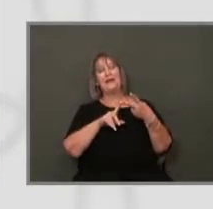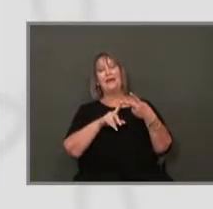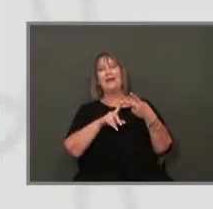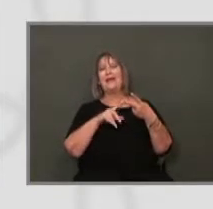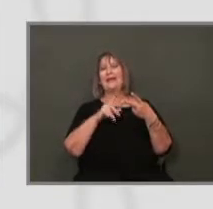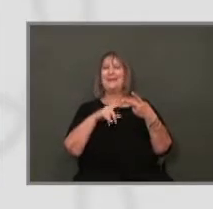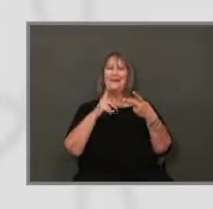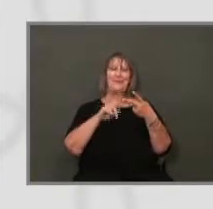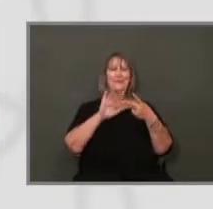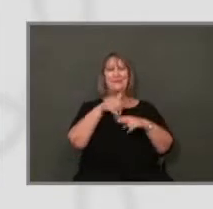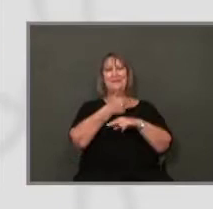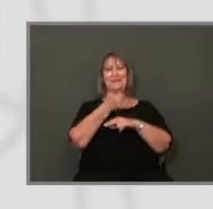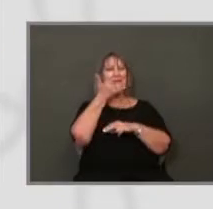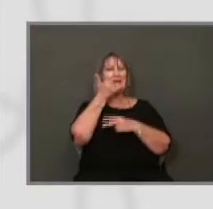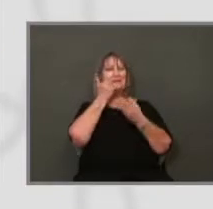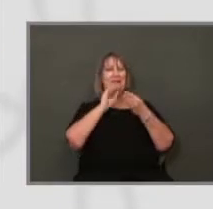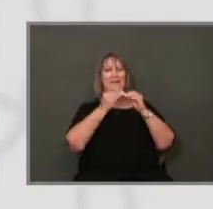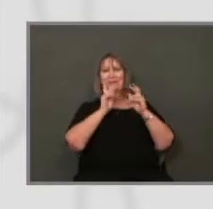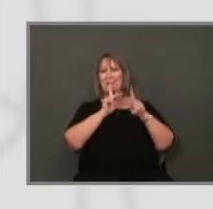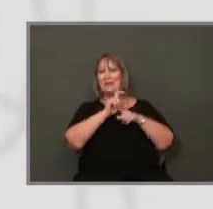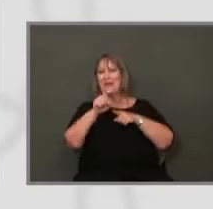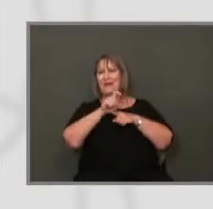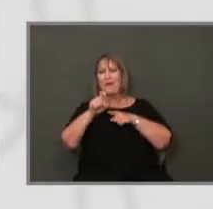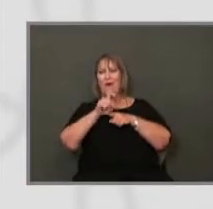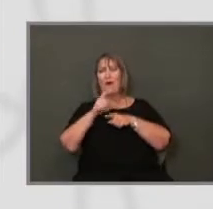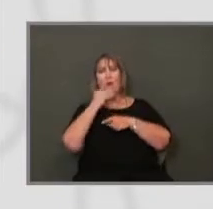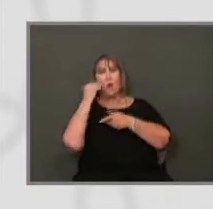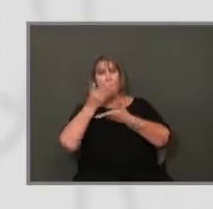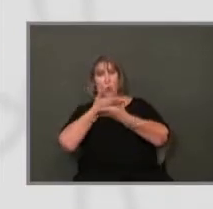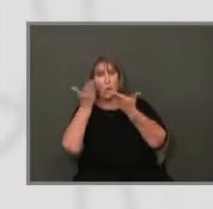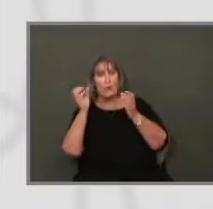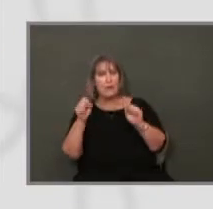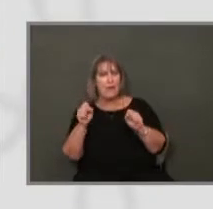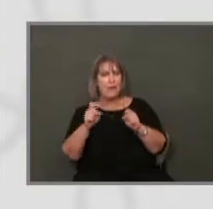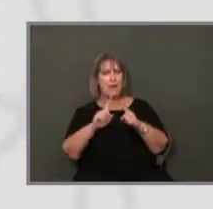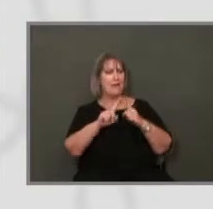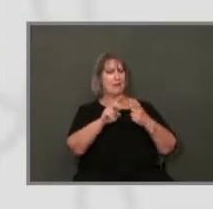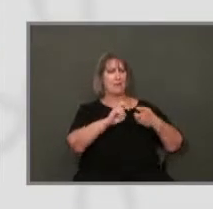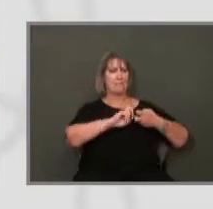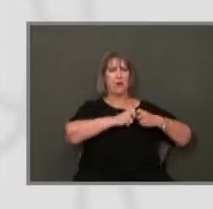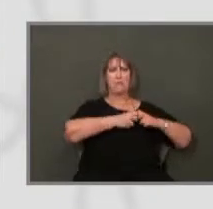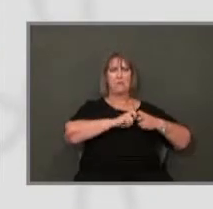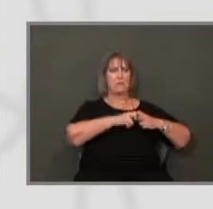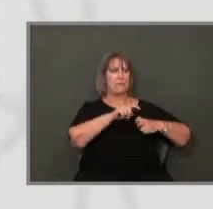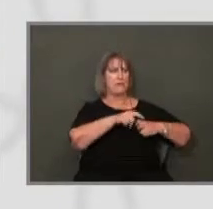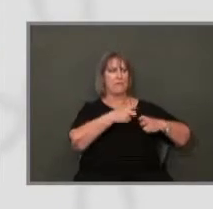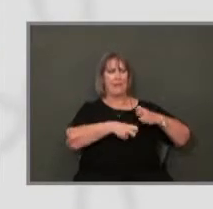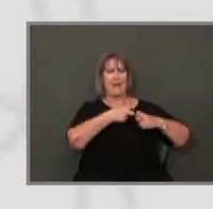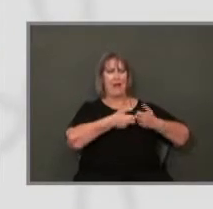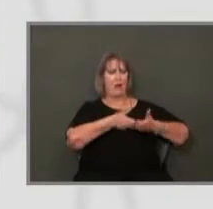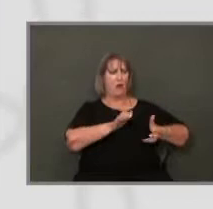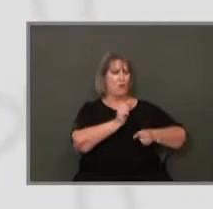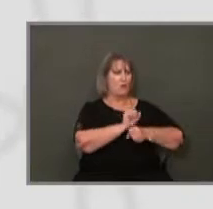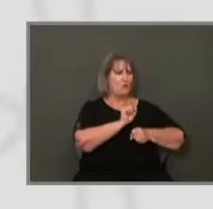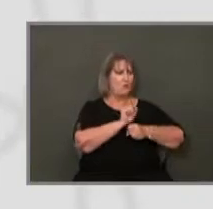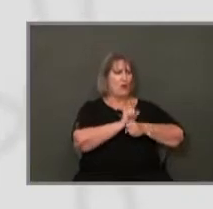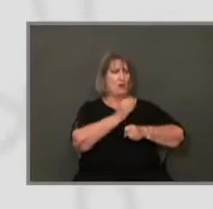for homeless. It was those that were having housing issues and maybe, you know, a week away from becoming homeless, and getting